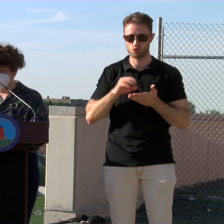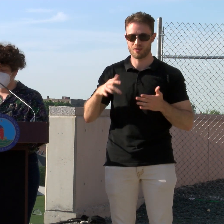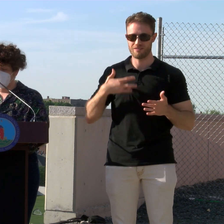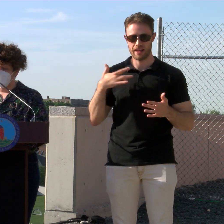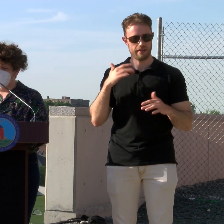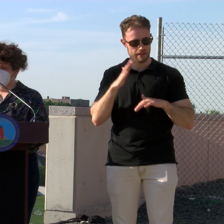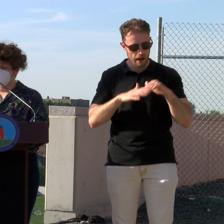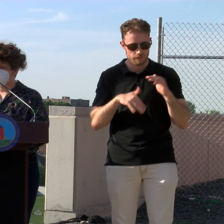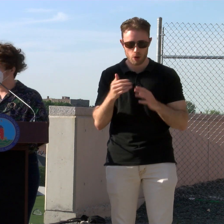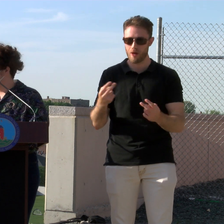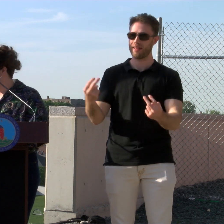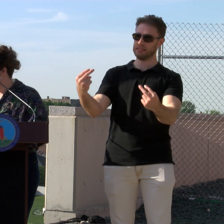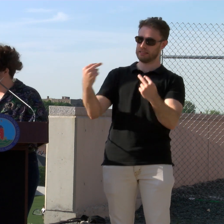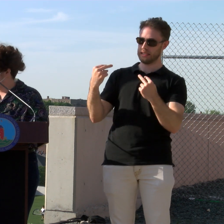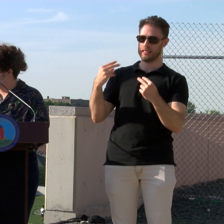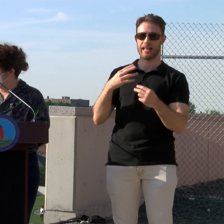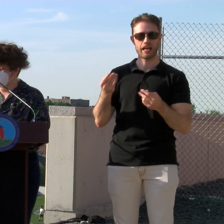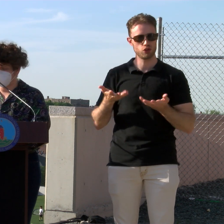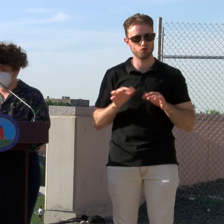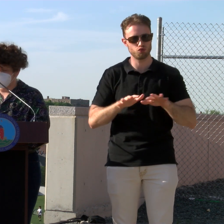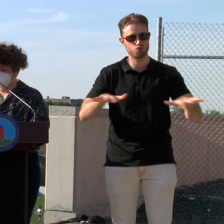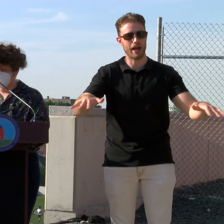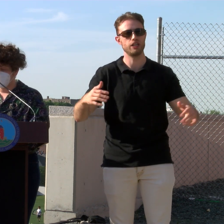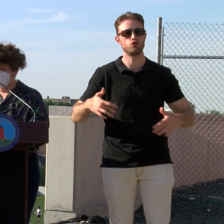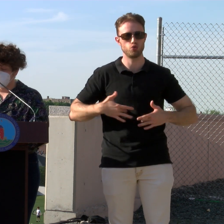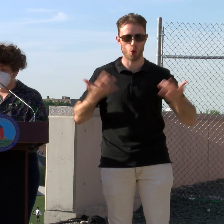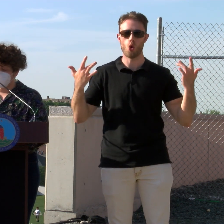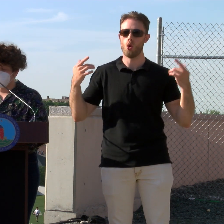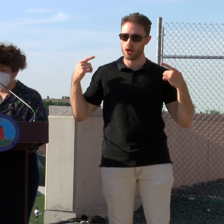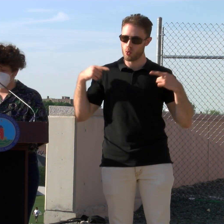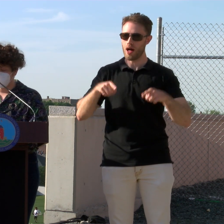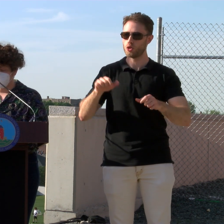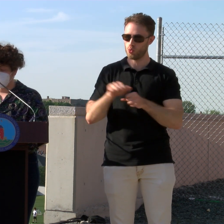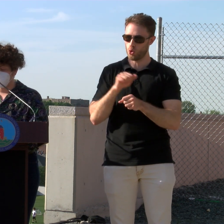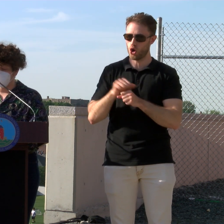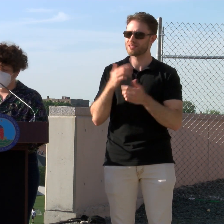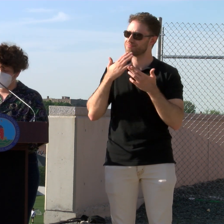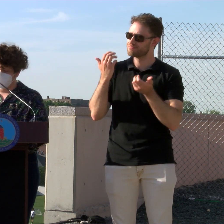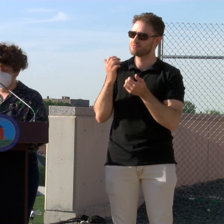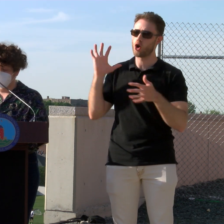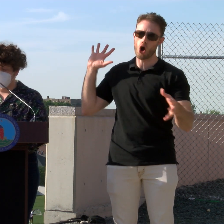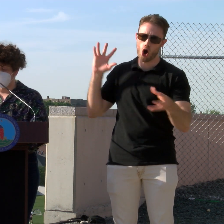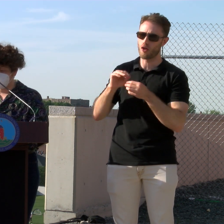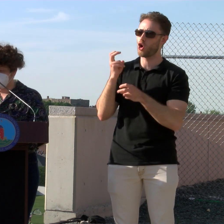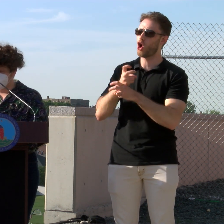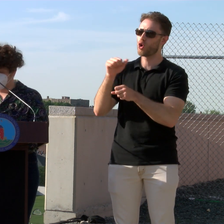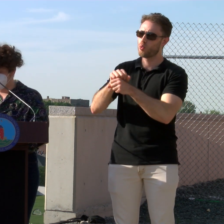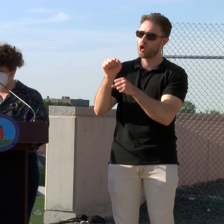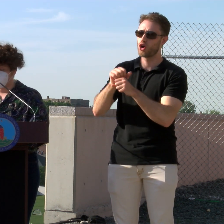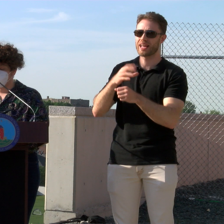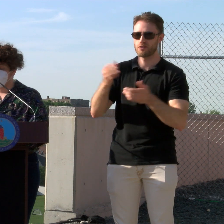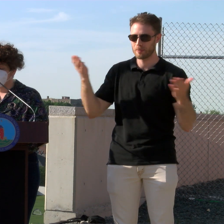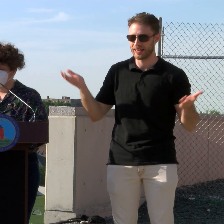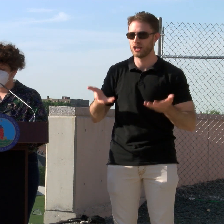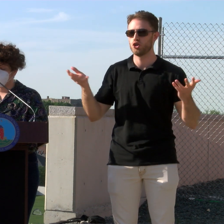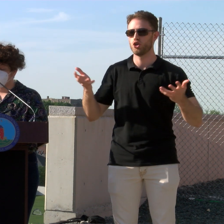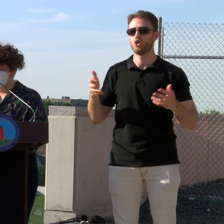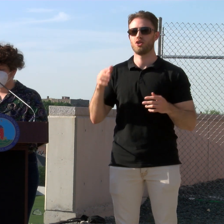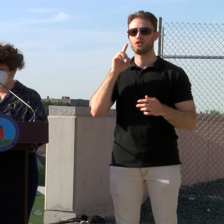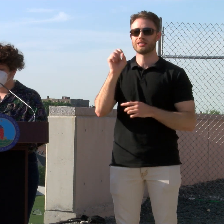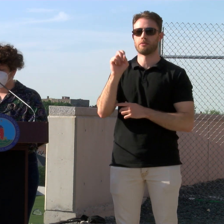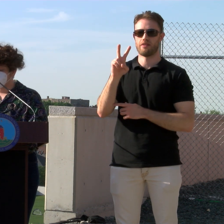and seen, and you spread joy while you do it. Thank you so much for all of your hard work and for being here